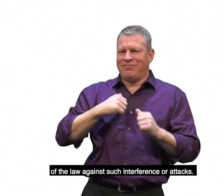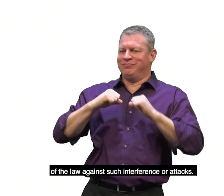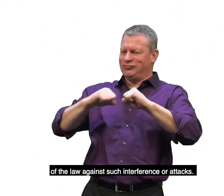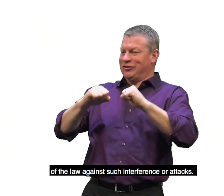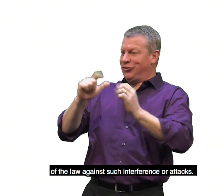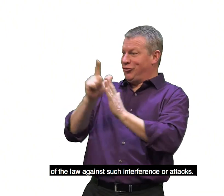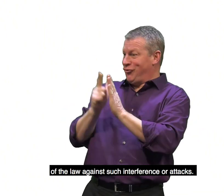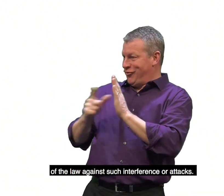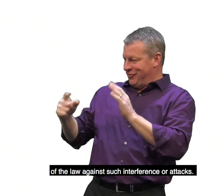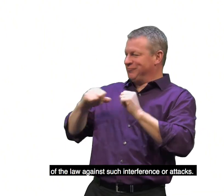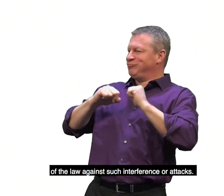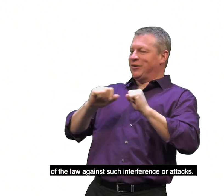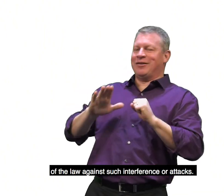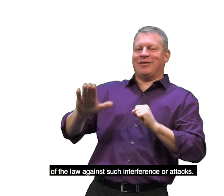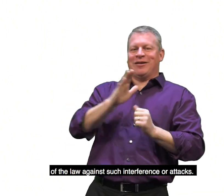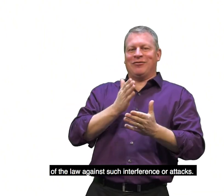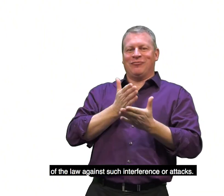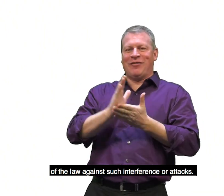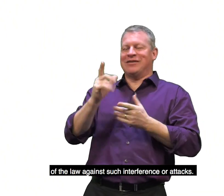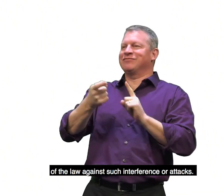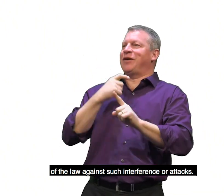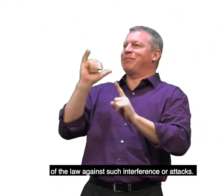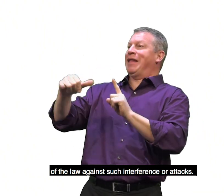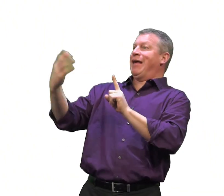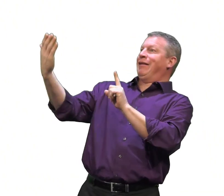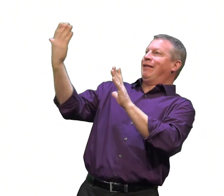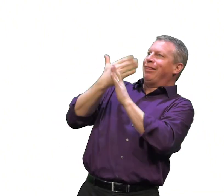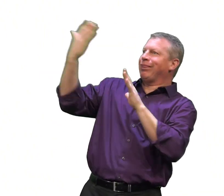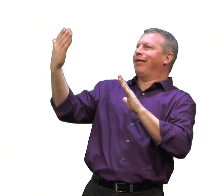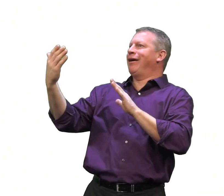law against such interference or attacks.